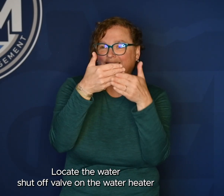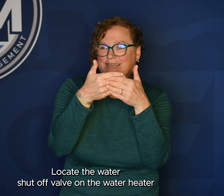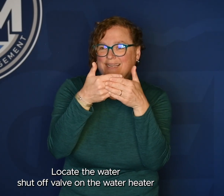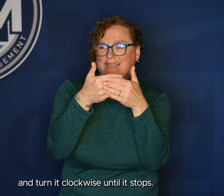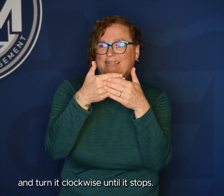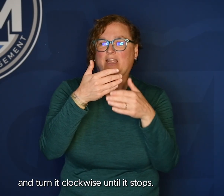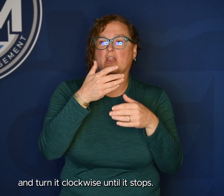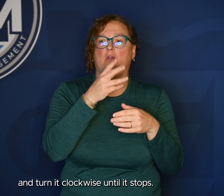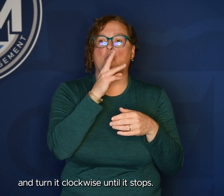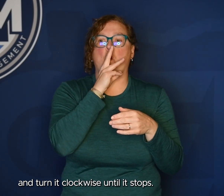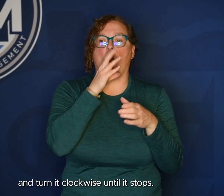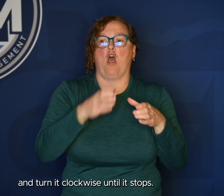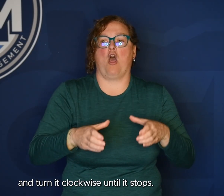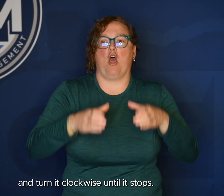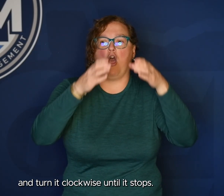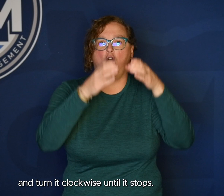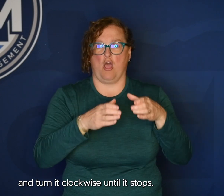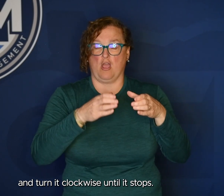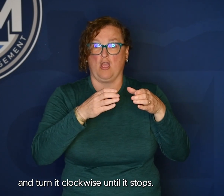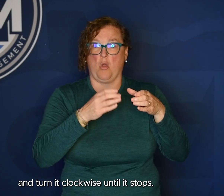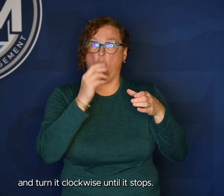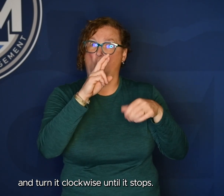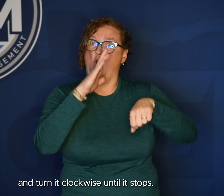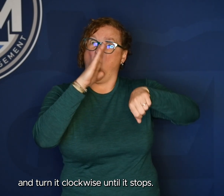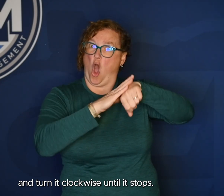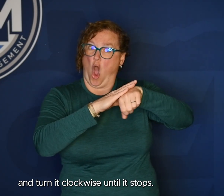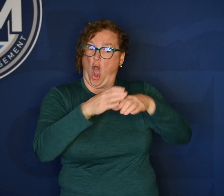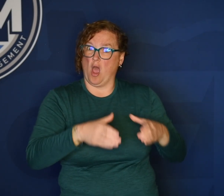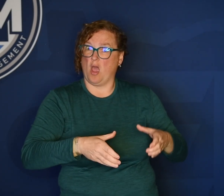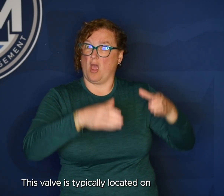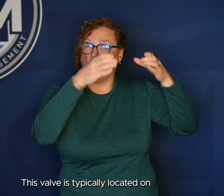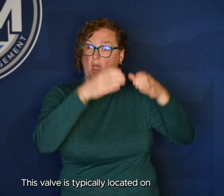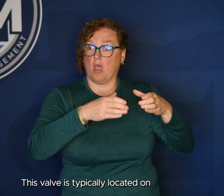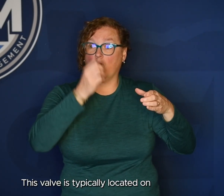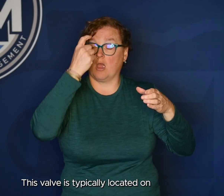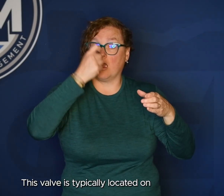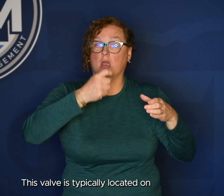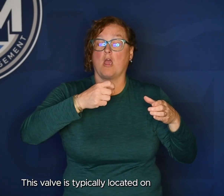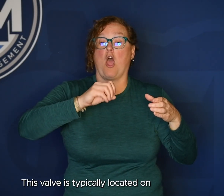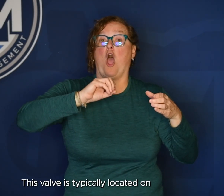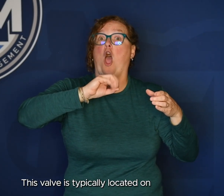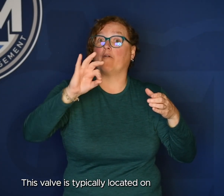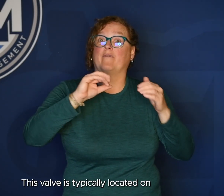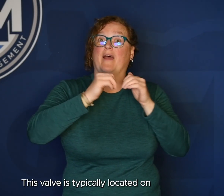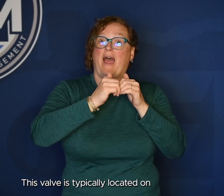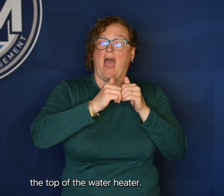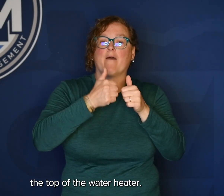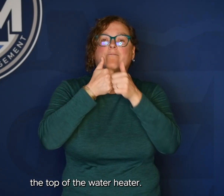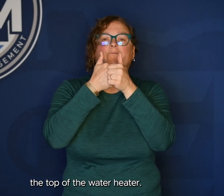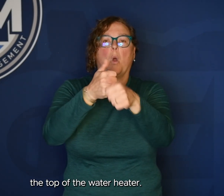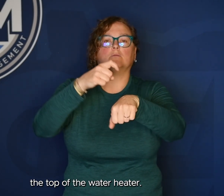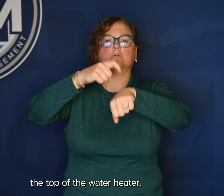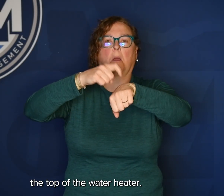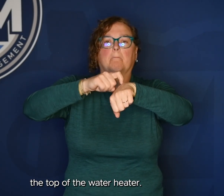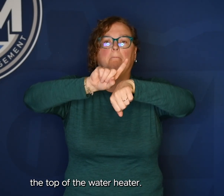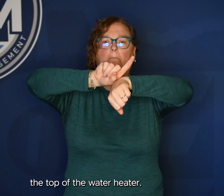heater and turn it clockwise until it stops. This valve is typically located on the top of the water heater.